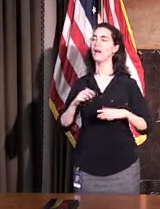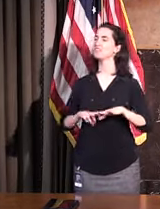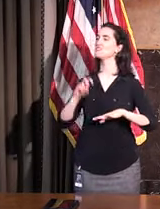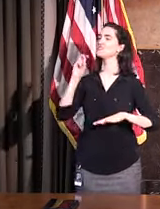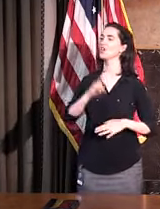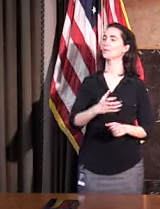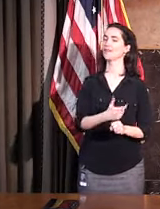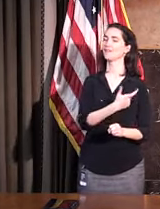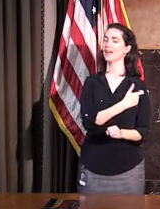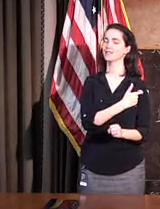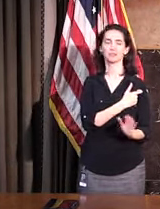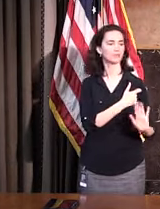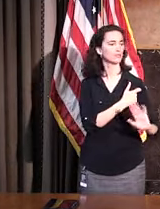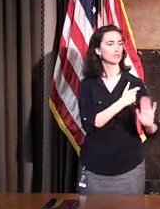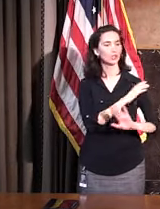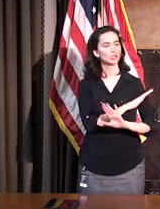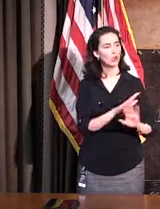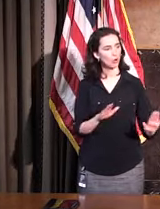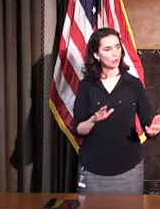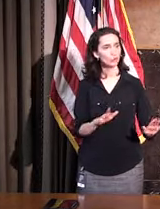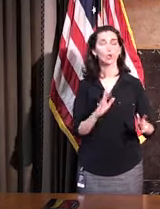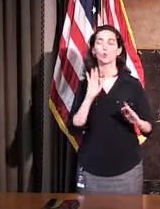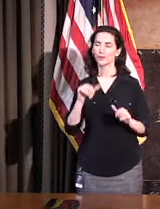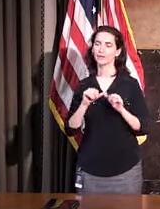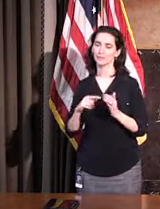something that we're going to continue to stress.